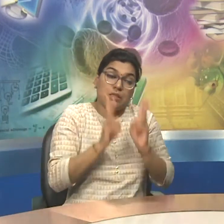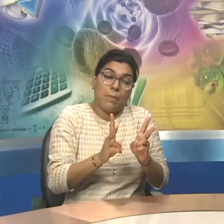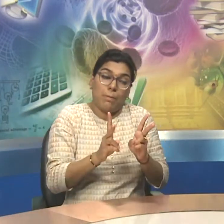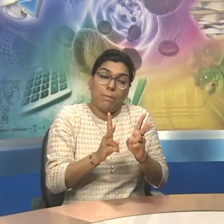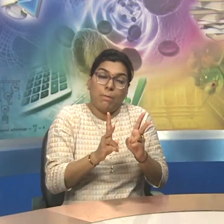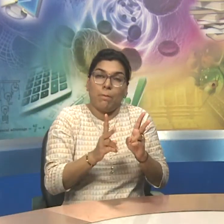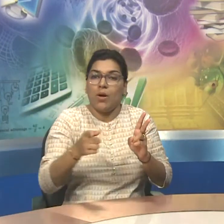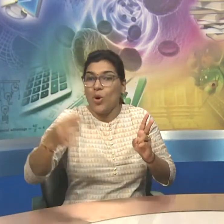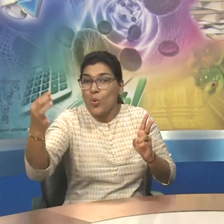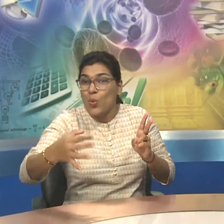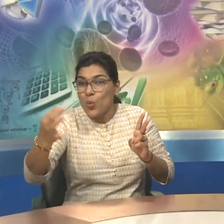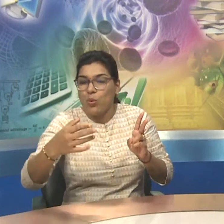considerable